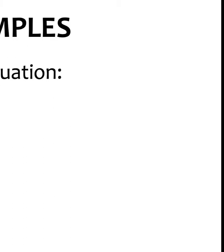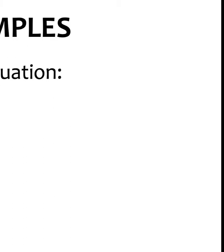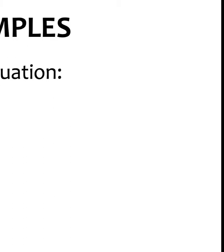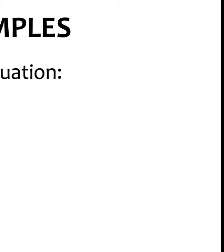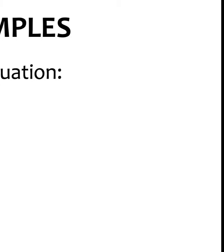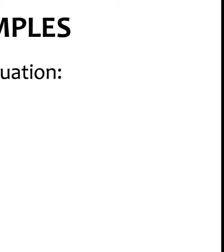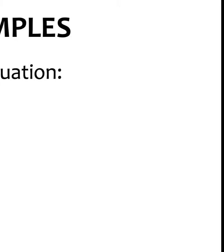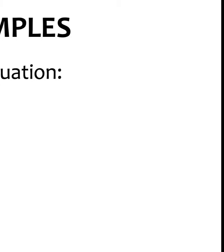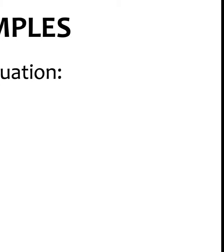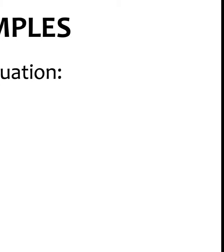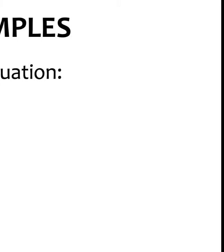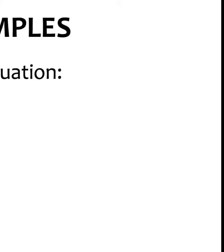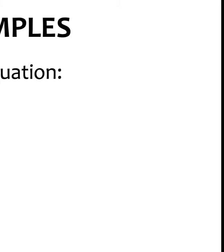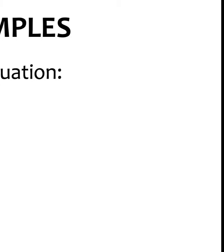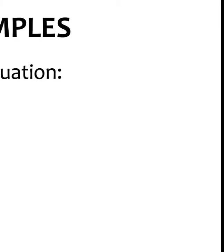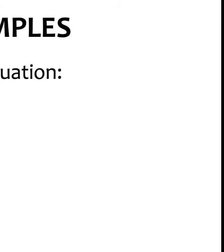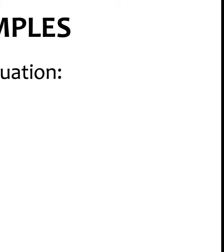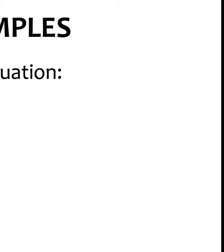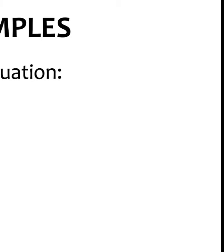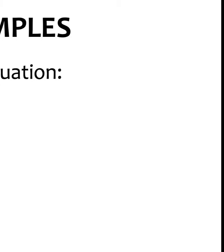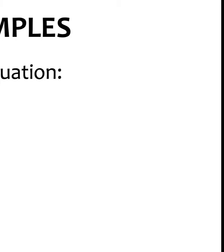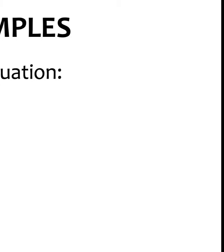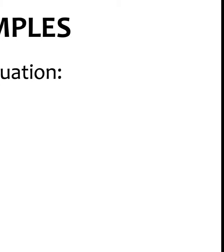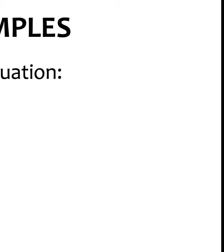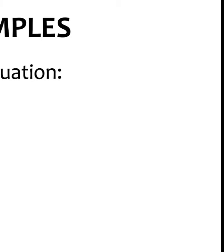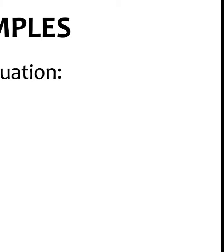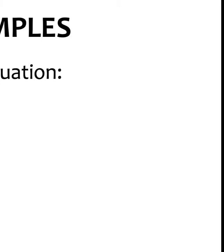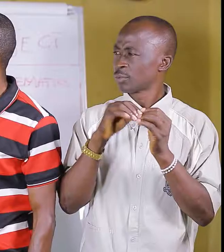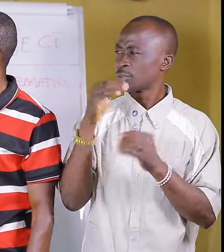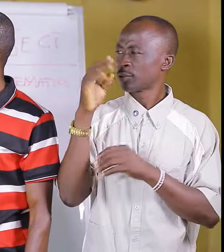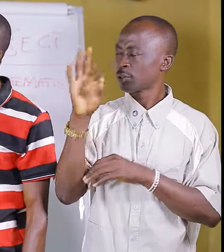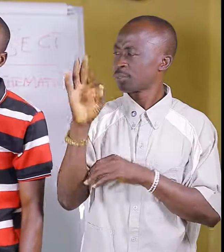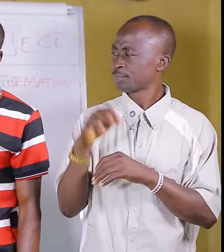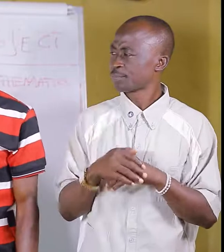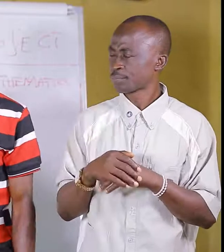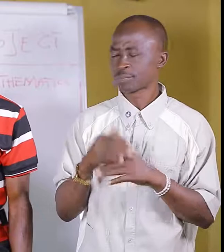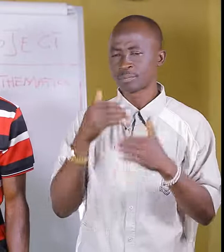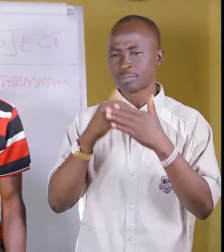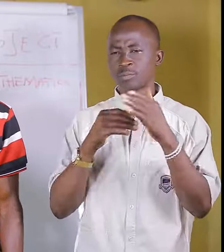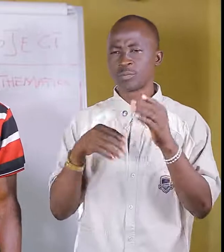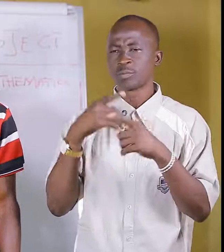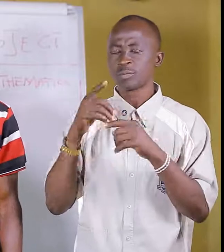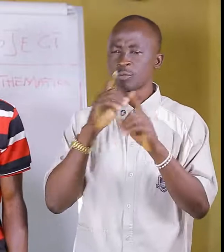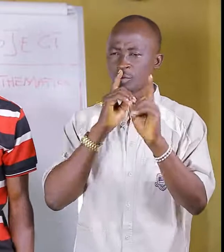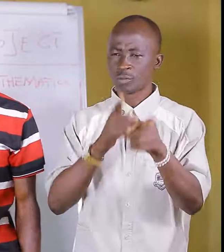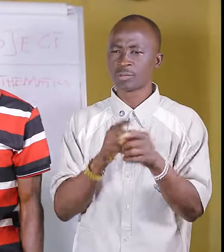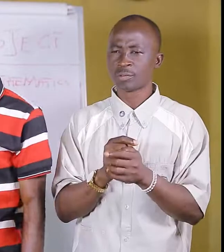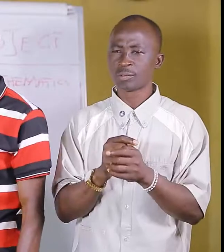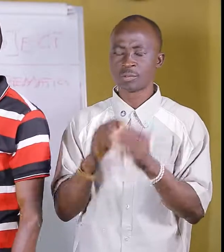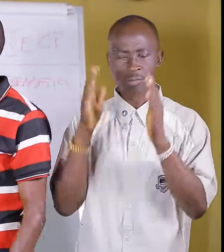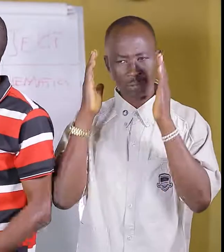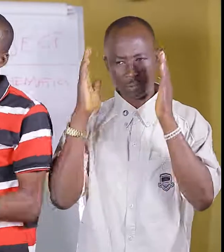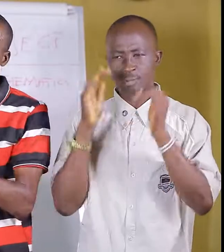19. 2x squared plus y squared equals to 19. Now, before we go to solution, I want you to note, my